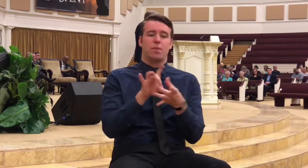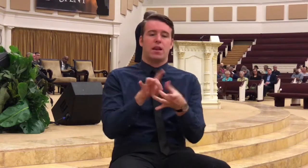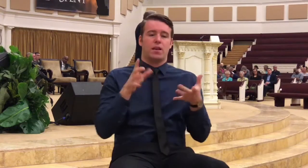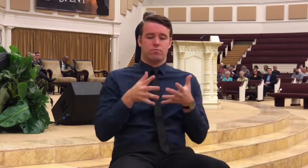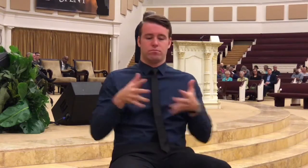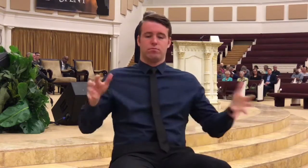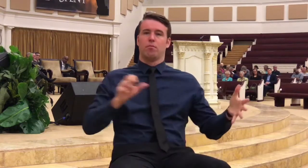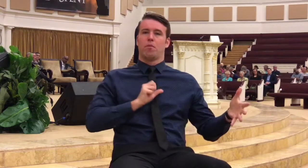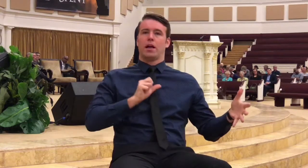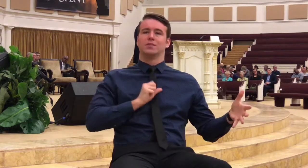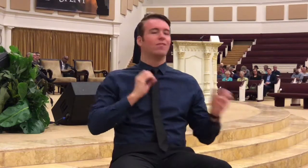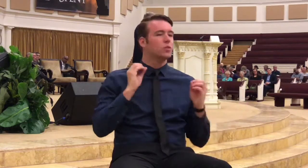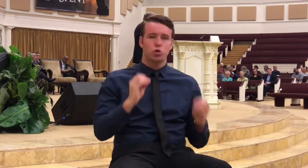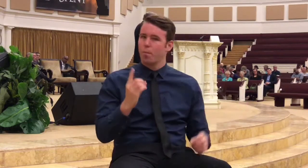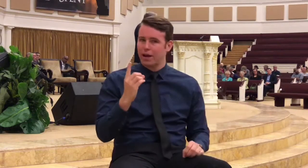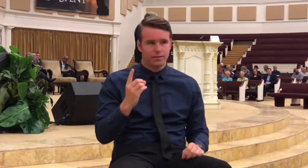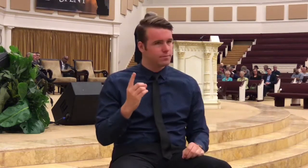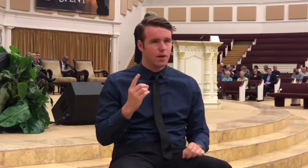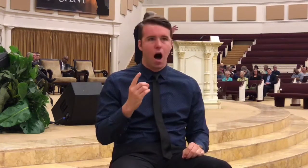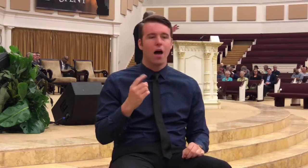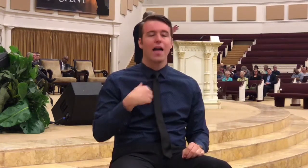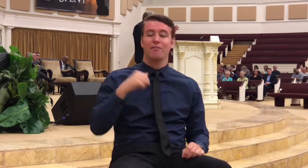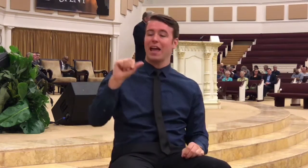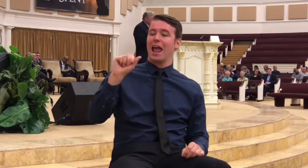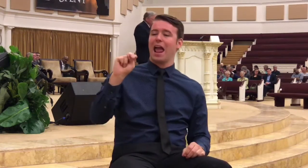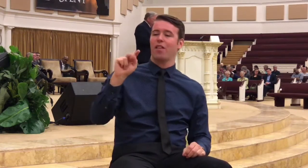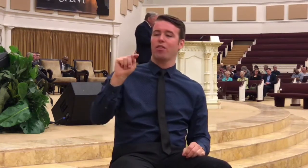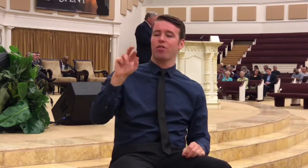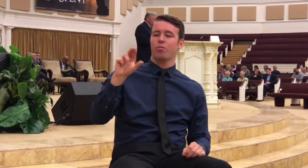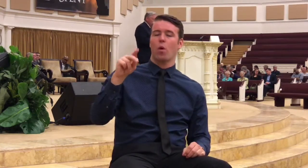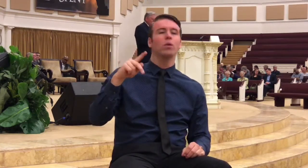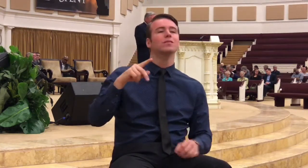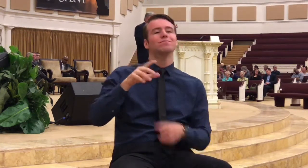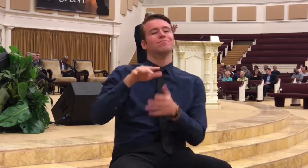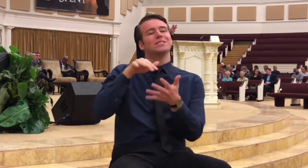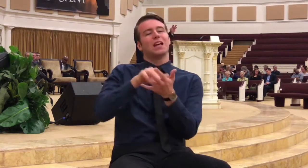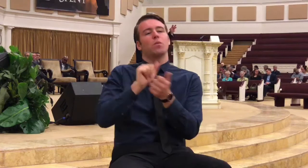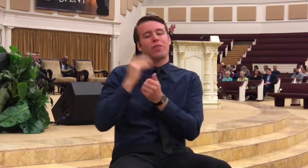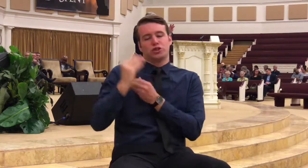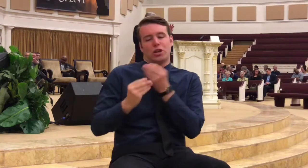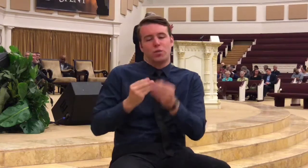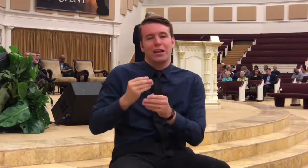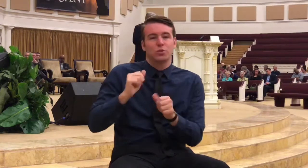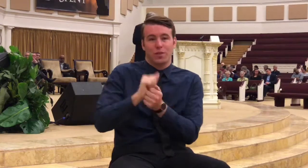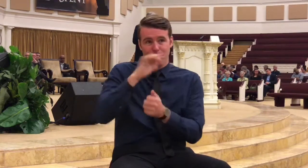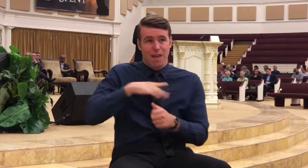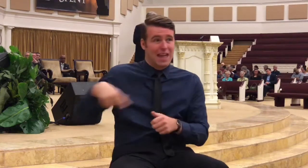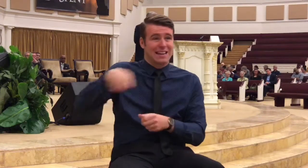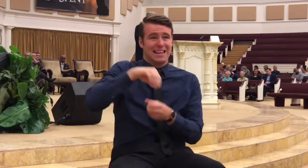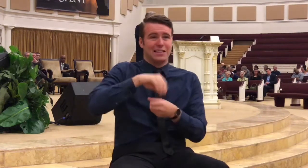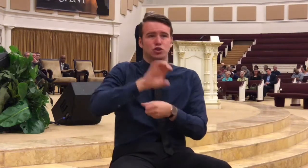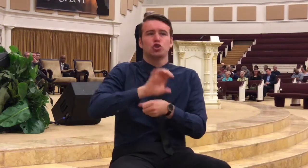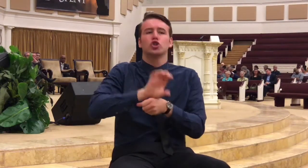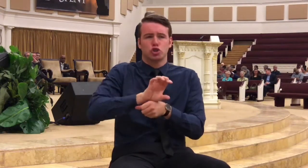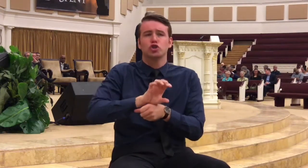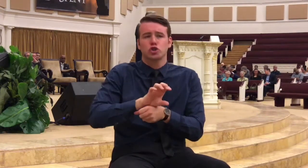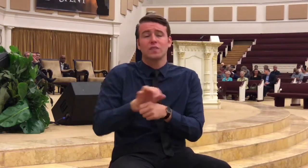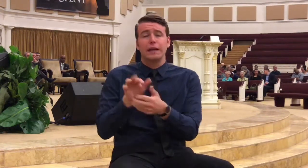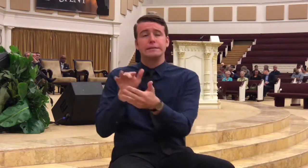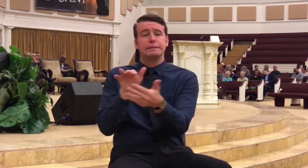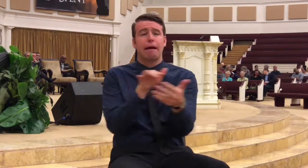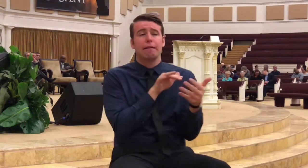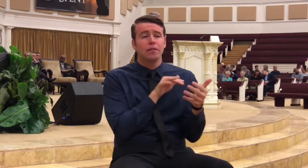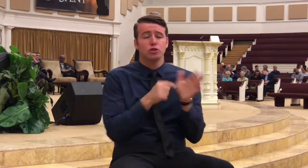is an anthropological progression of mankind in the church and in the people of God